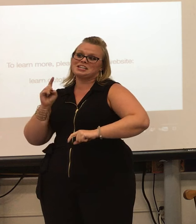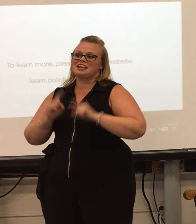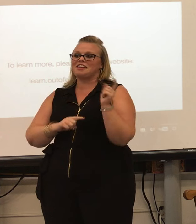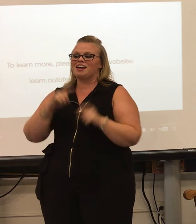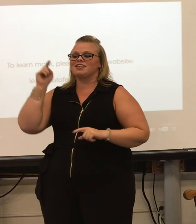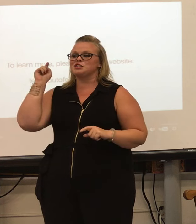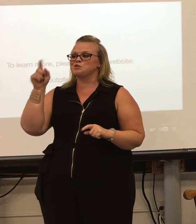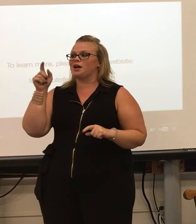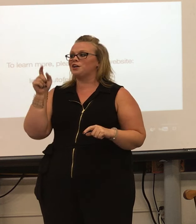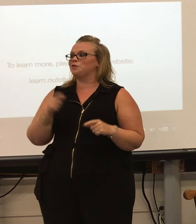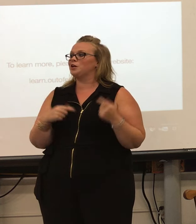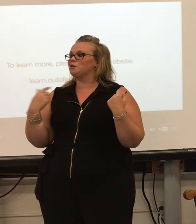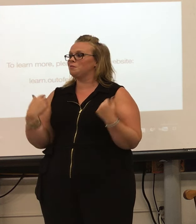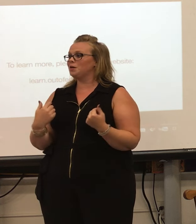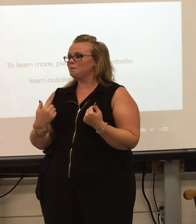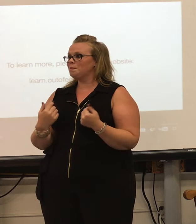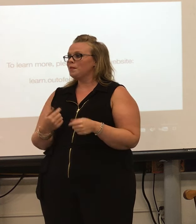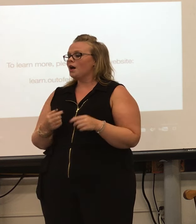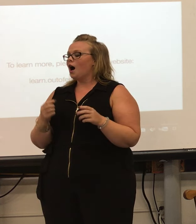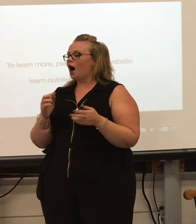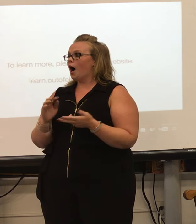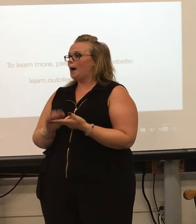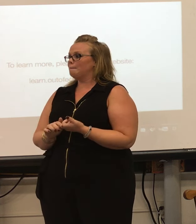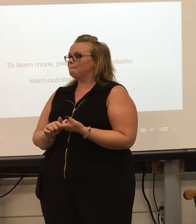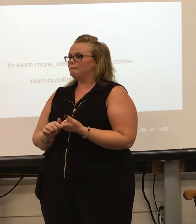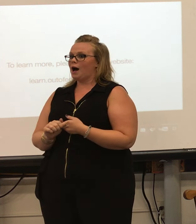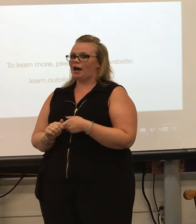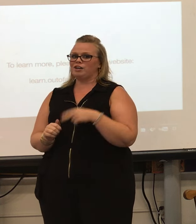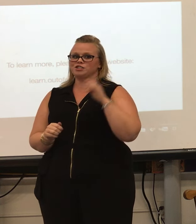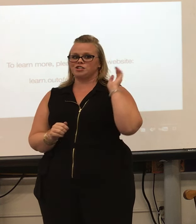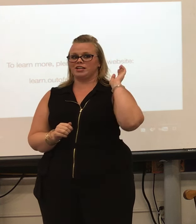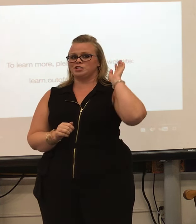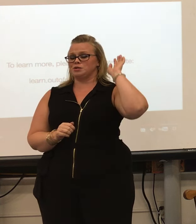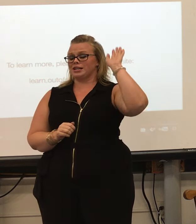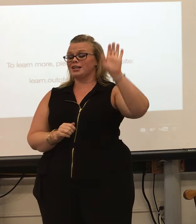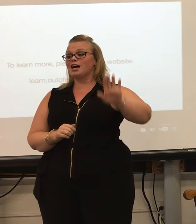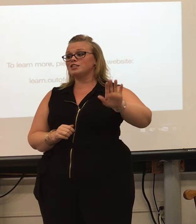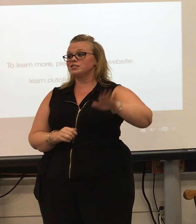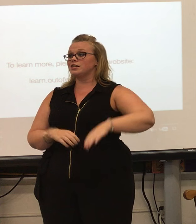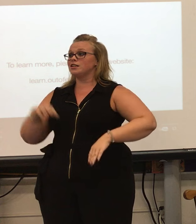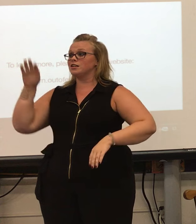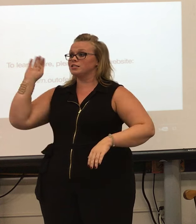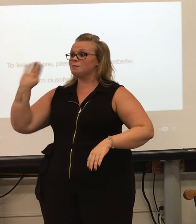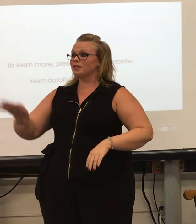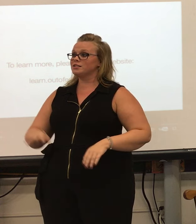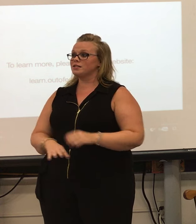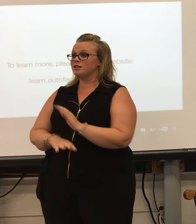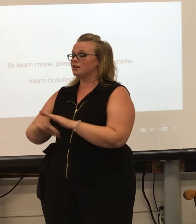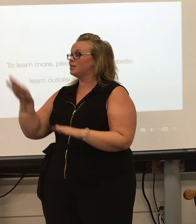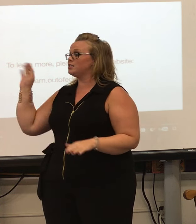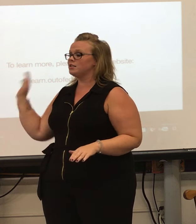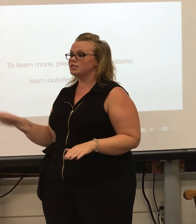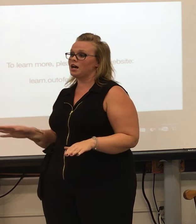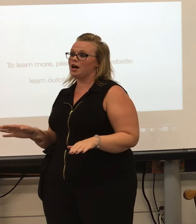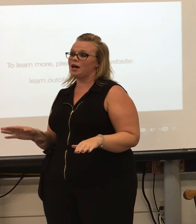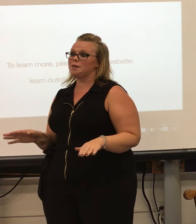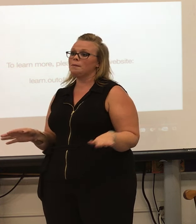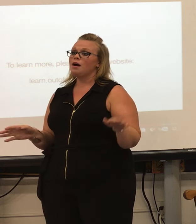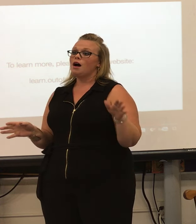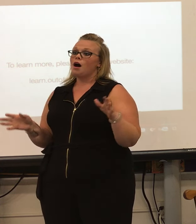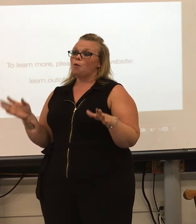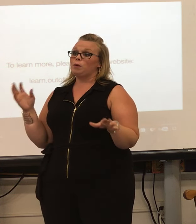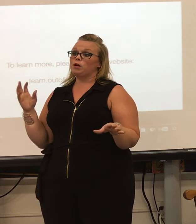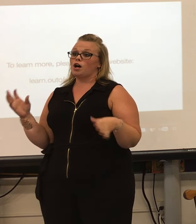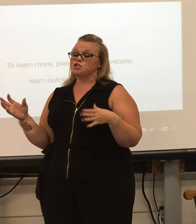one consistent, and that is guided reading with me. I usually like to do a technology center, a spelling center, a deer